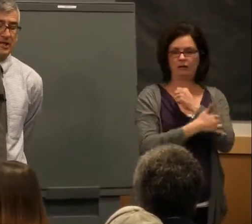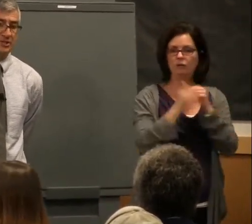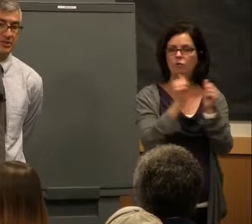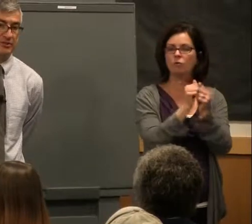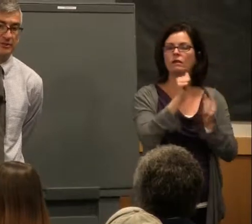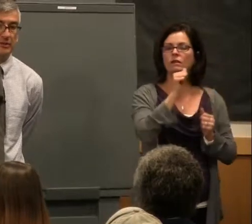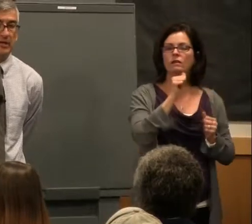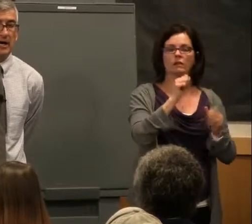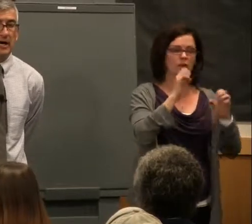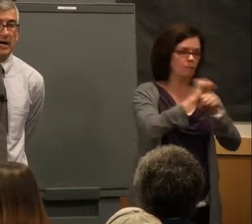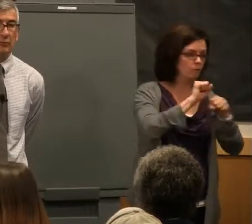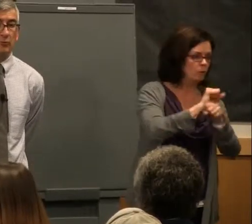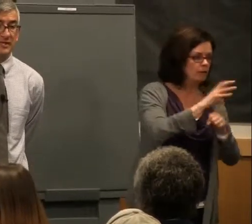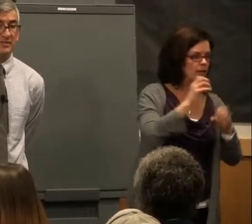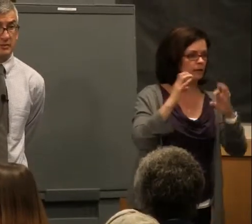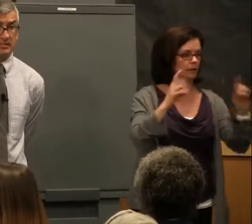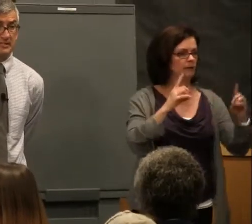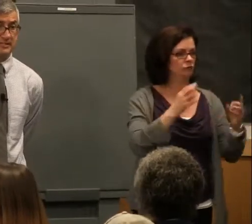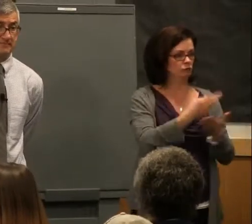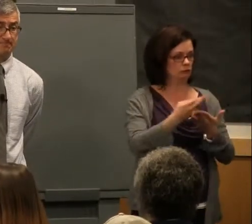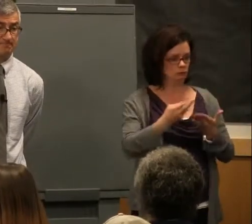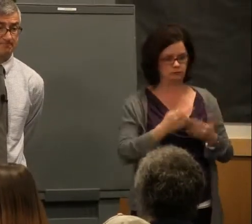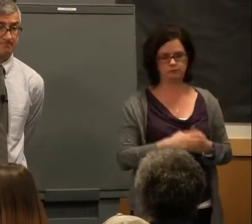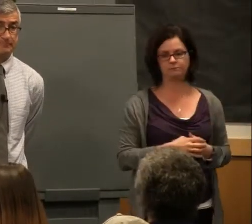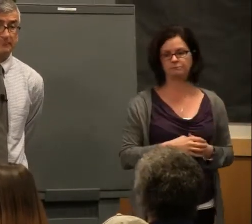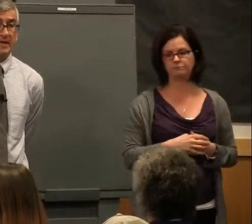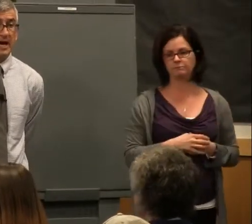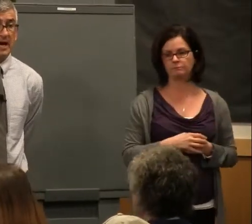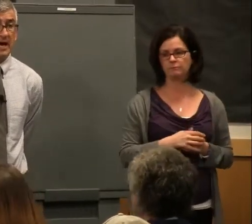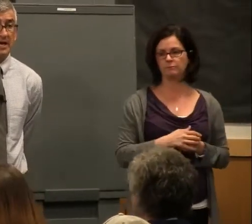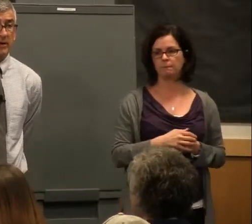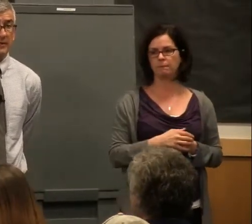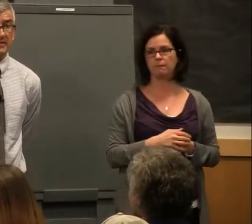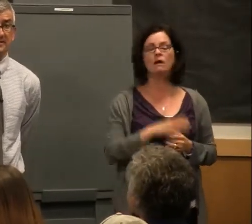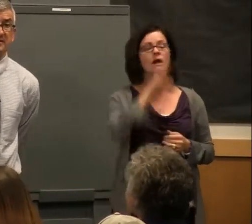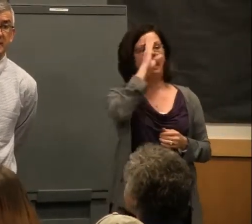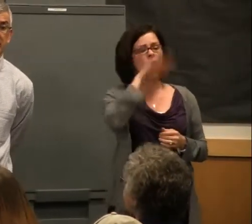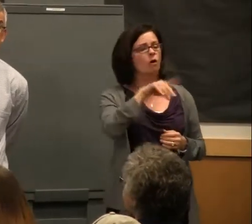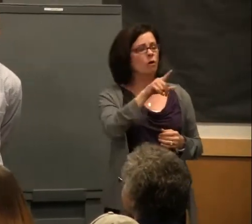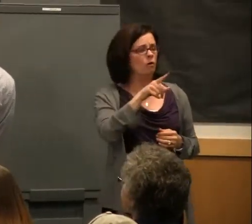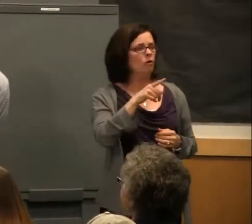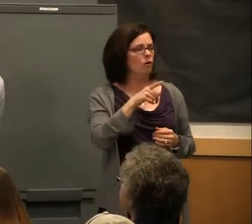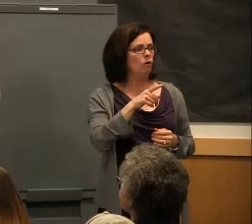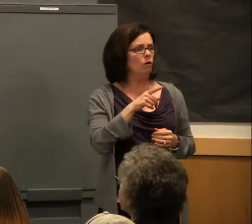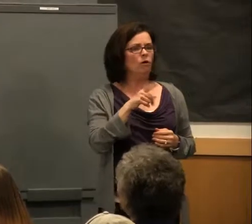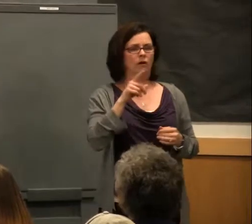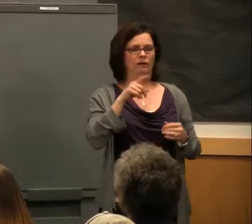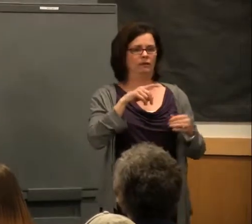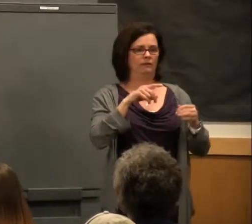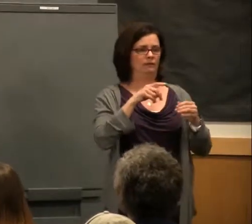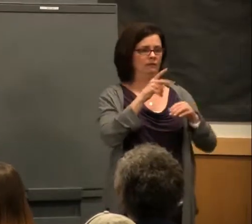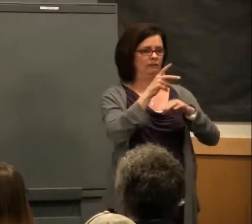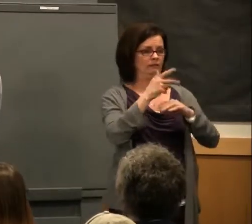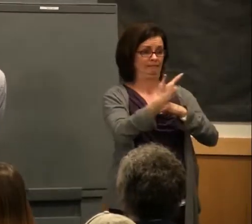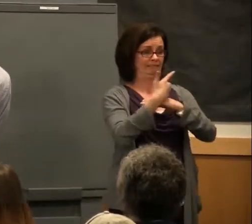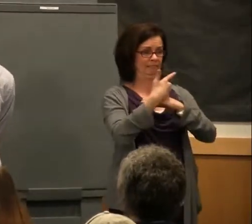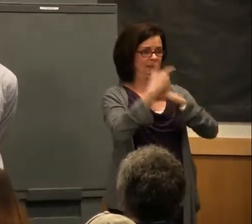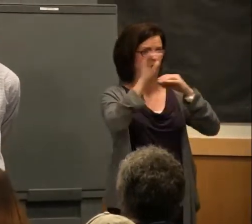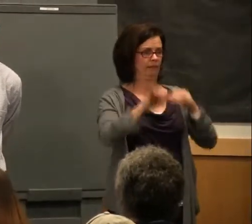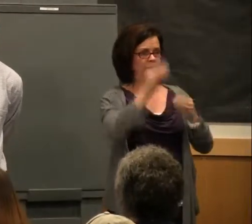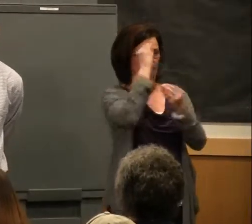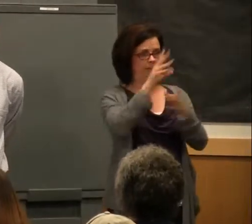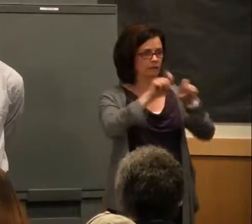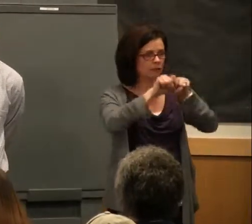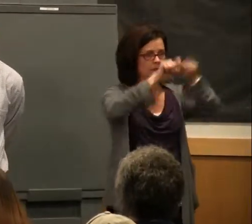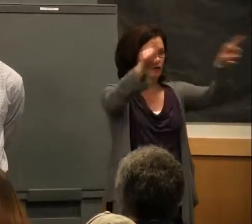and educational resources. I know that this is being streamed around the state, so I also want to